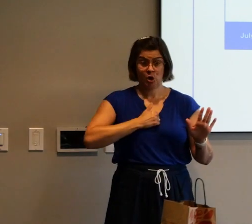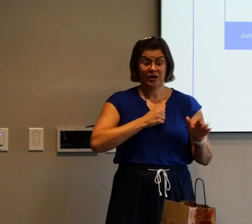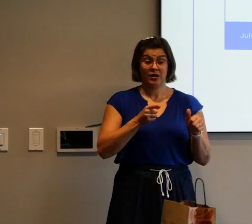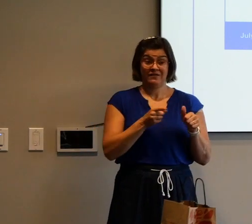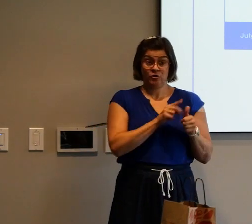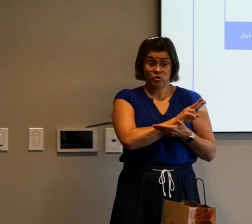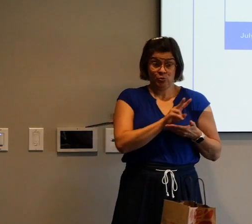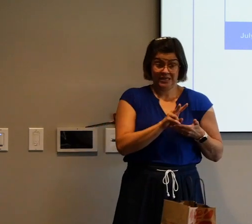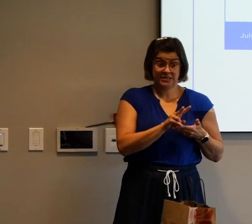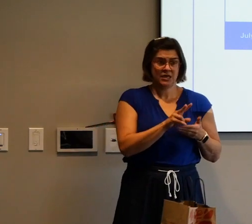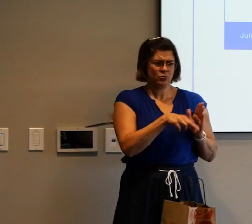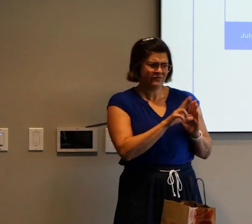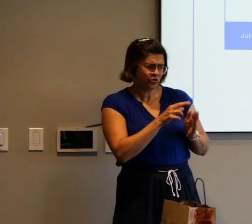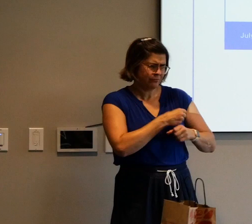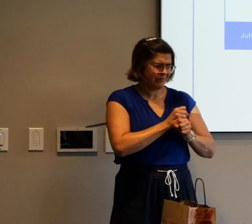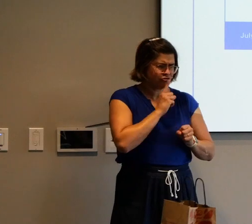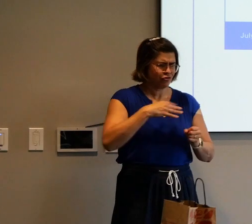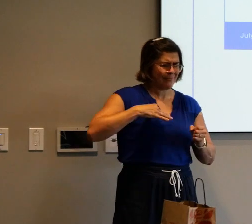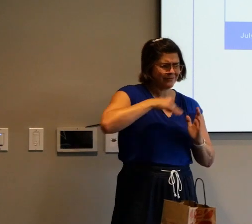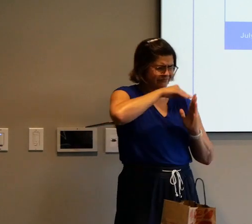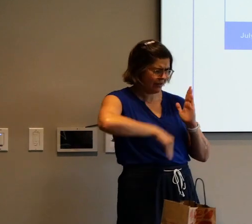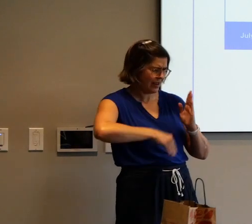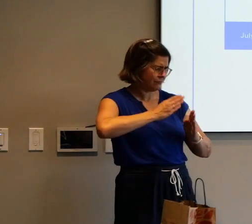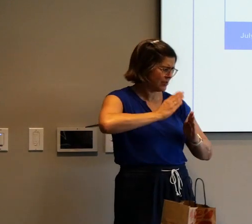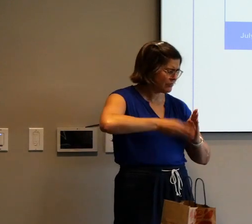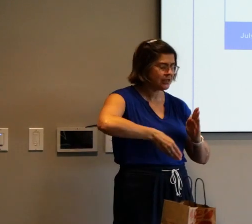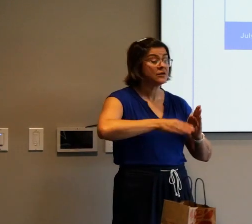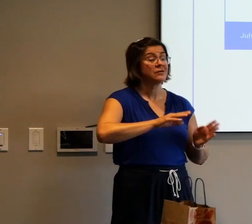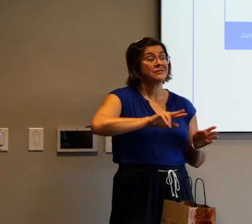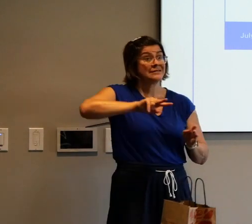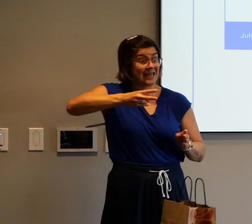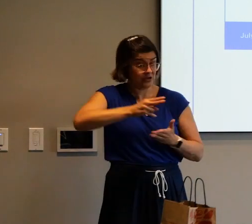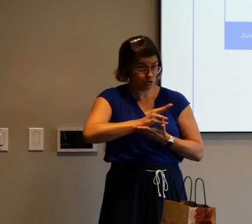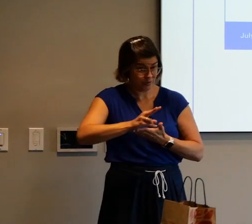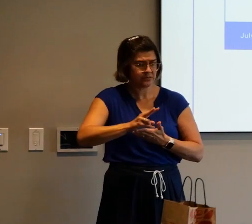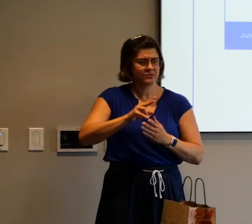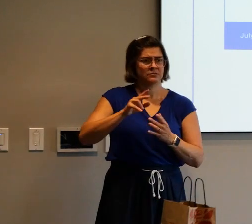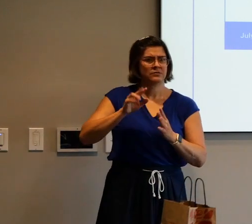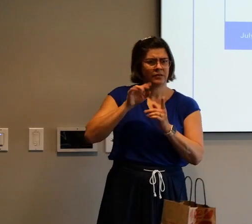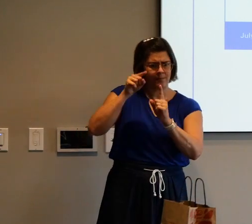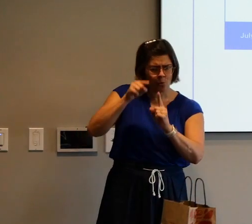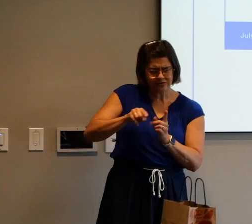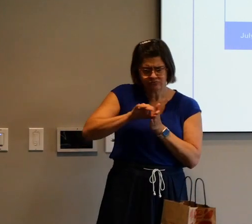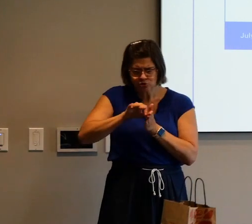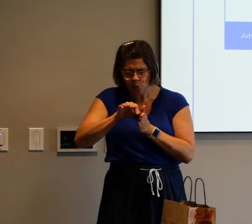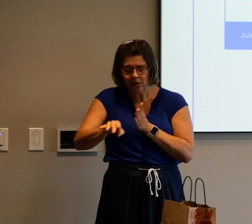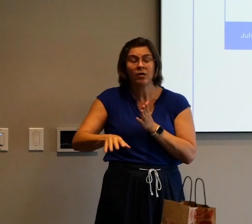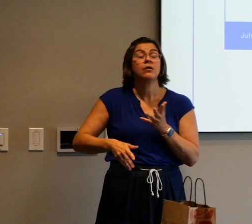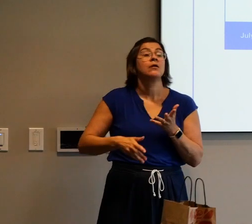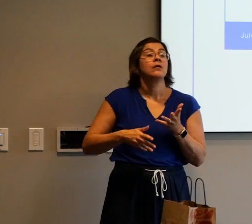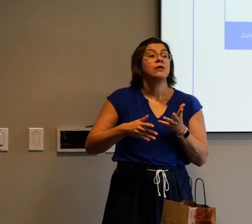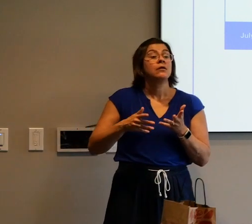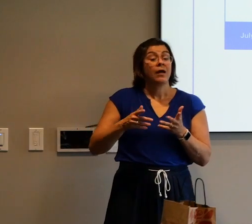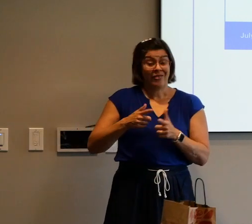first 2 weeks is going to be reviewed for completion, and then it's going to be reviewed for the scoring system. And then September 29th, the panelists will score, finalize,